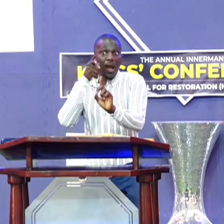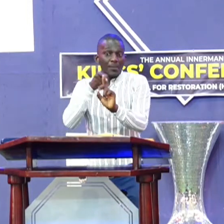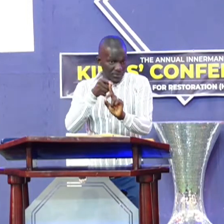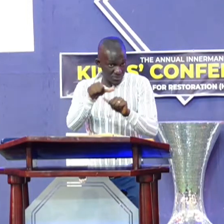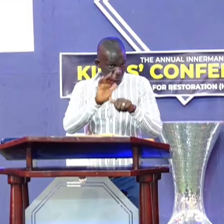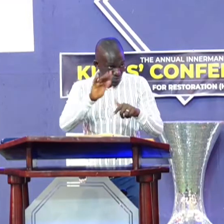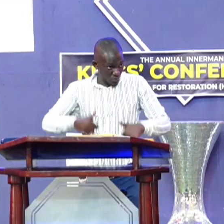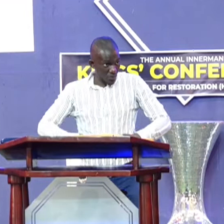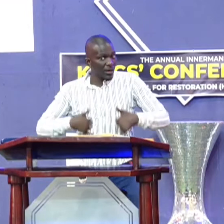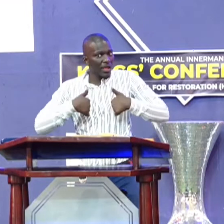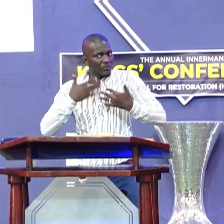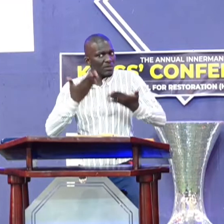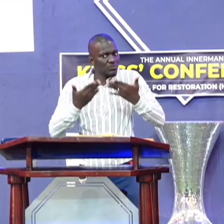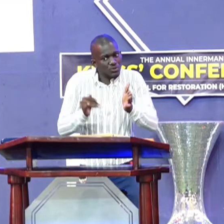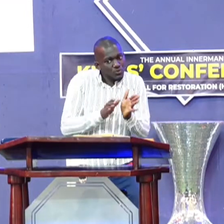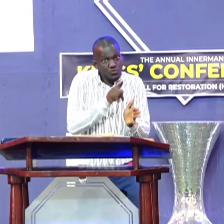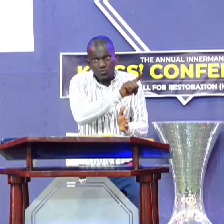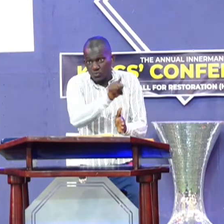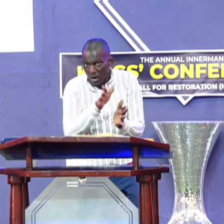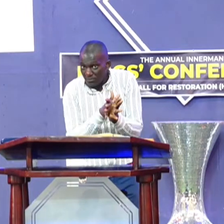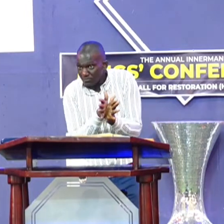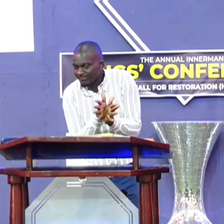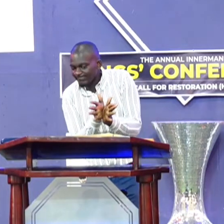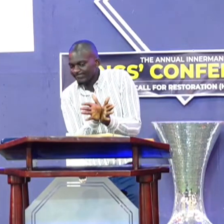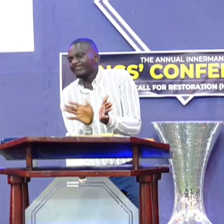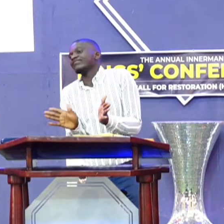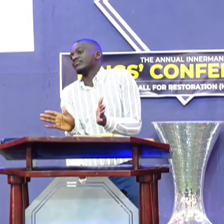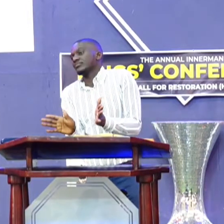I intended for your life, maybe you're living it.